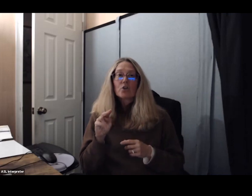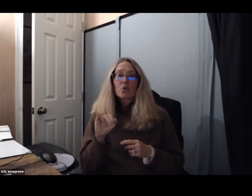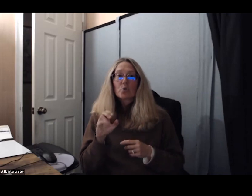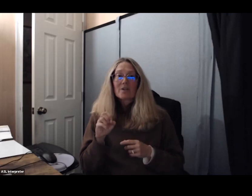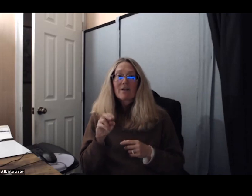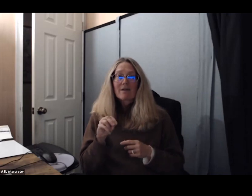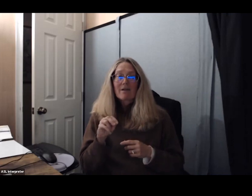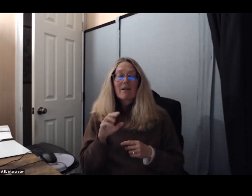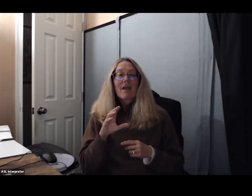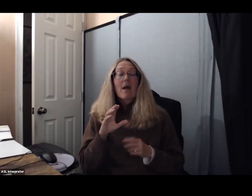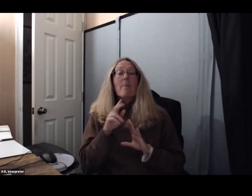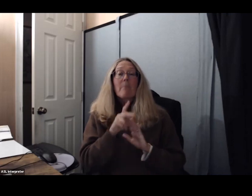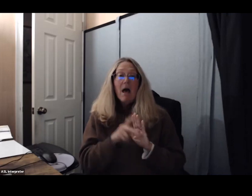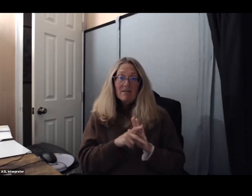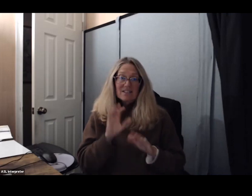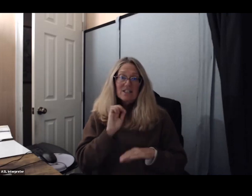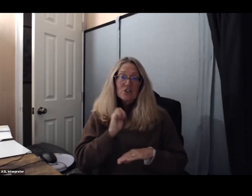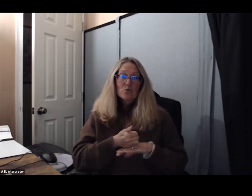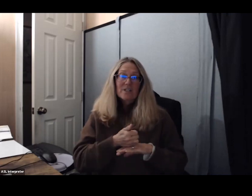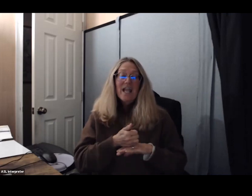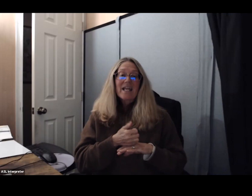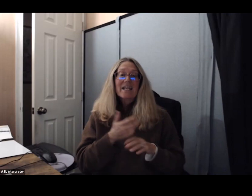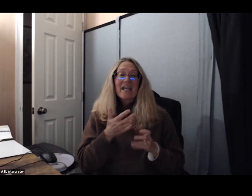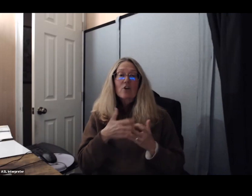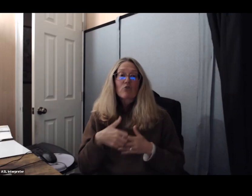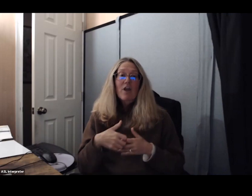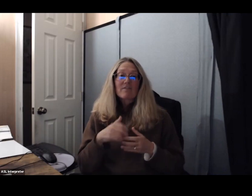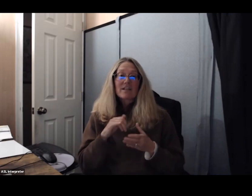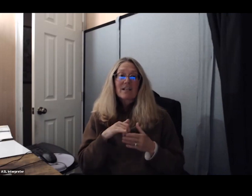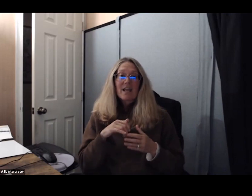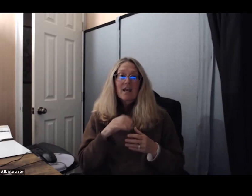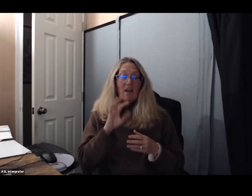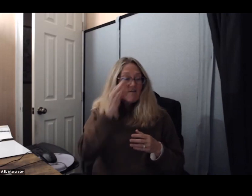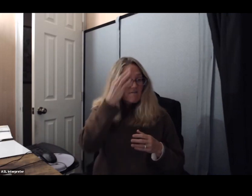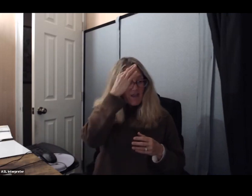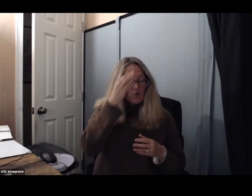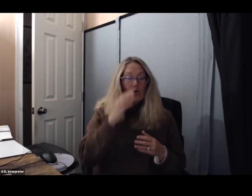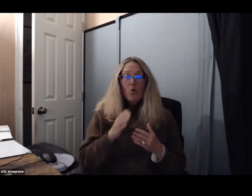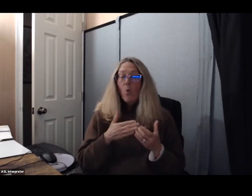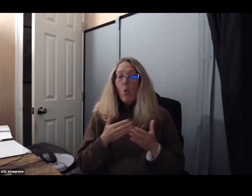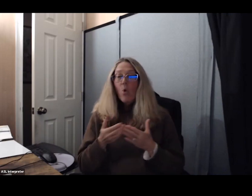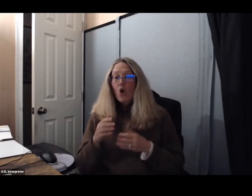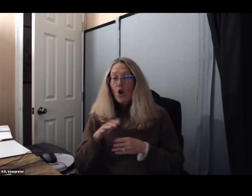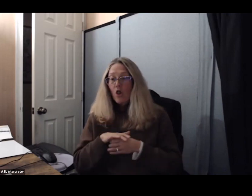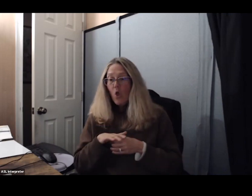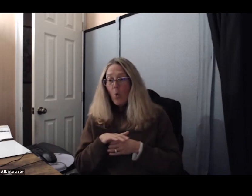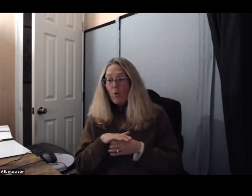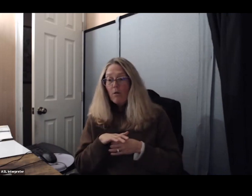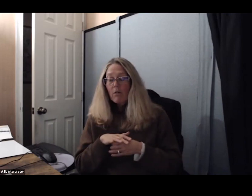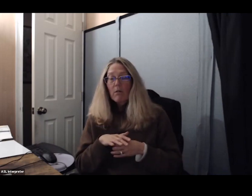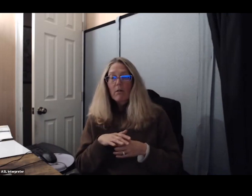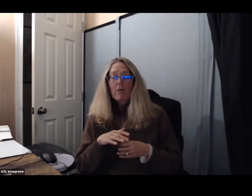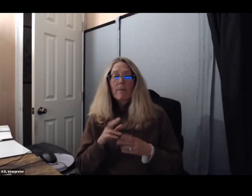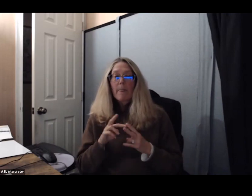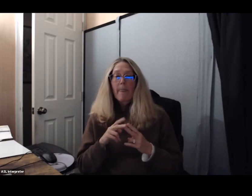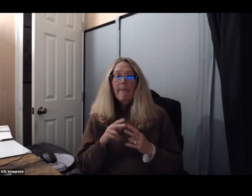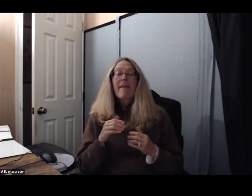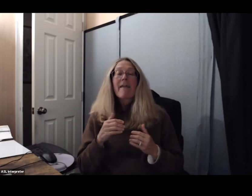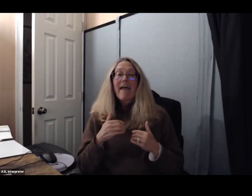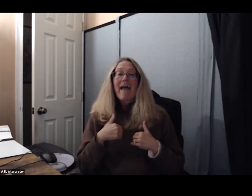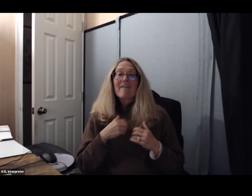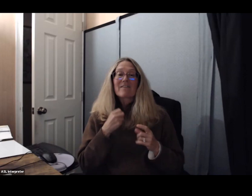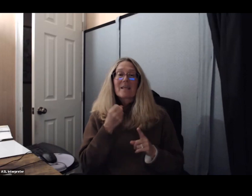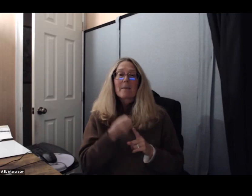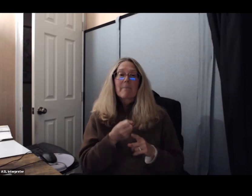there's policy being created and crafted, whether it's state, federal, or even local policy that does have